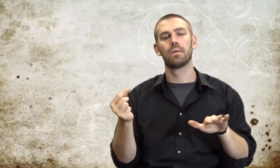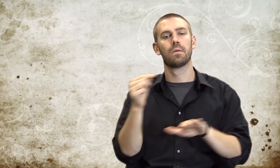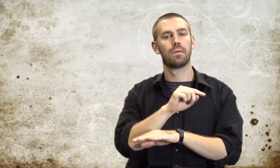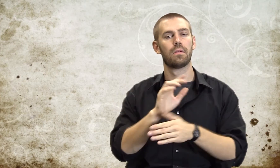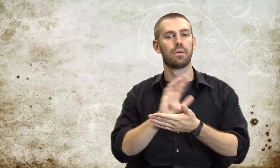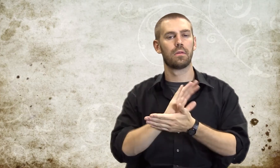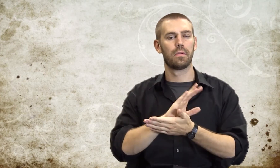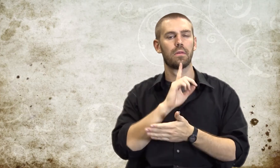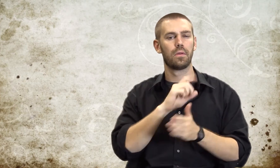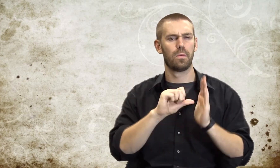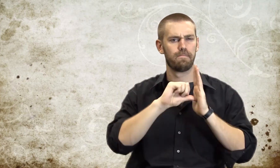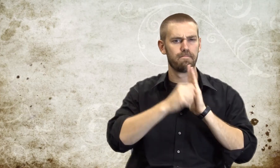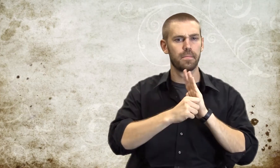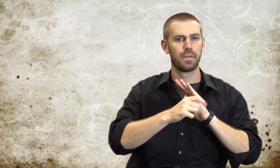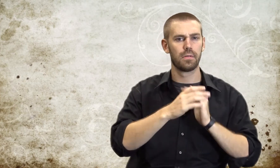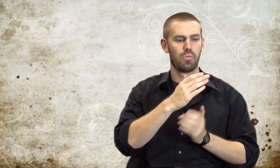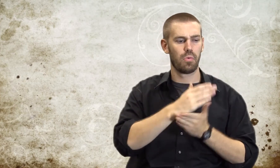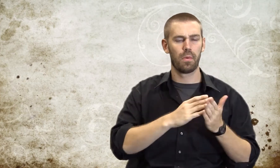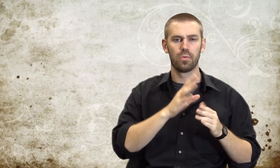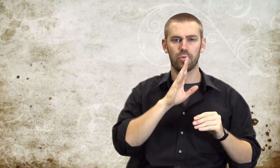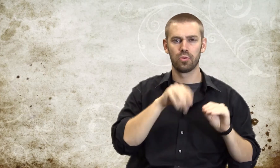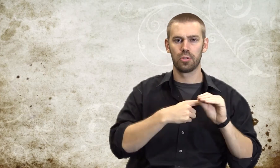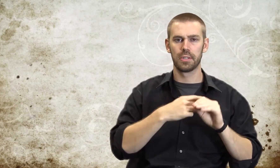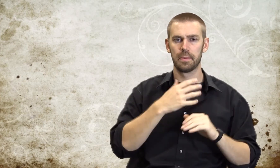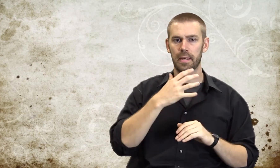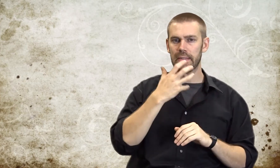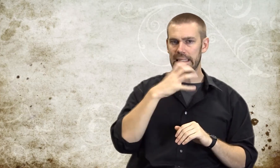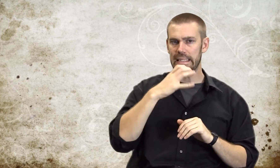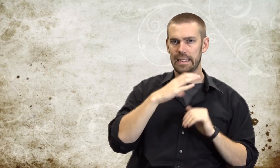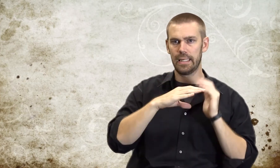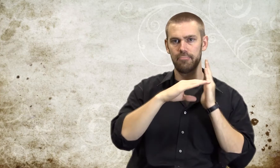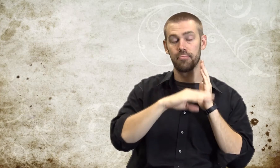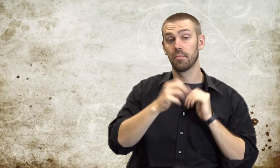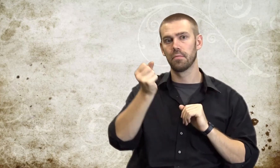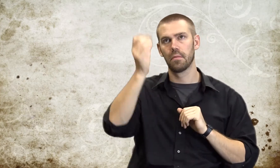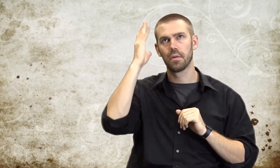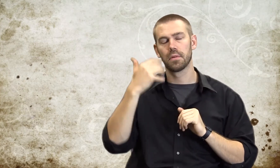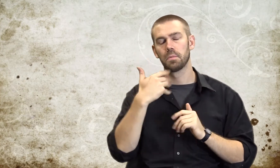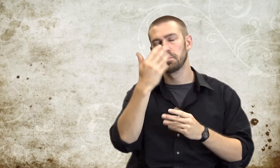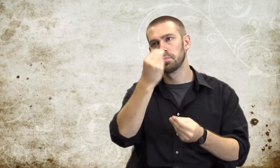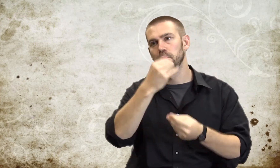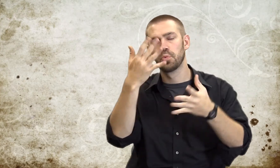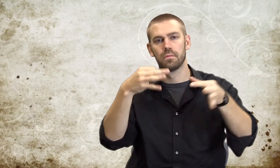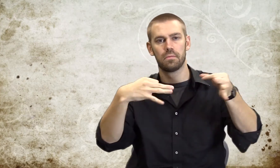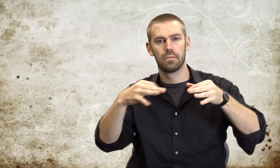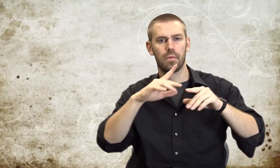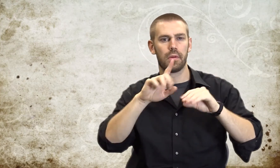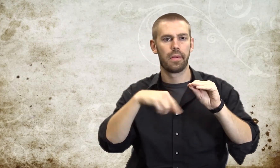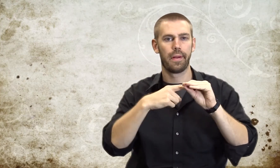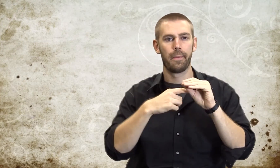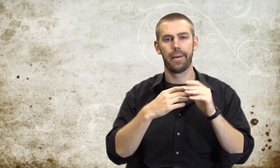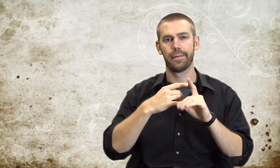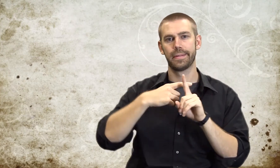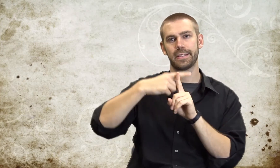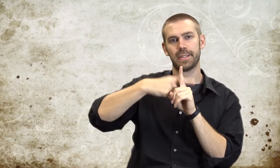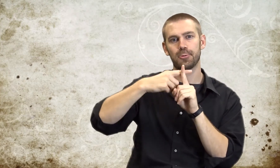On the third day, you'll need to go back to the movie and really emphasize the part where we talk about heat. Now, Austin does an amazing job talking